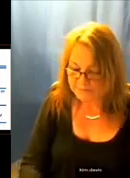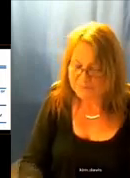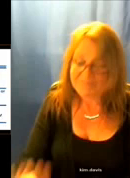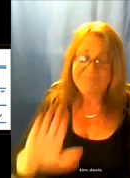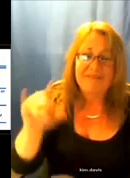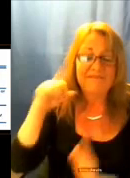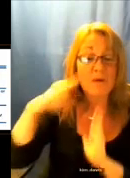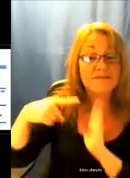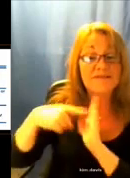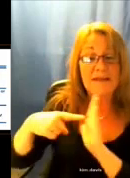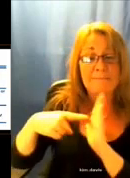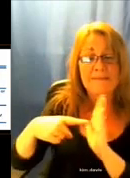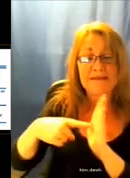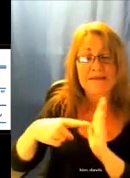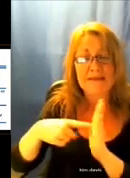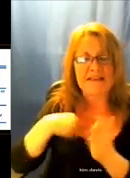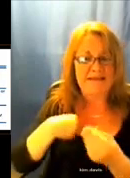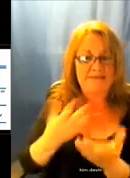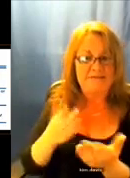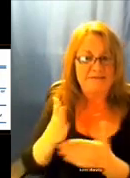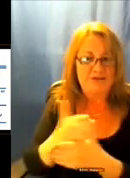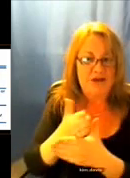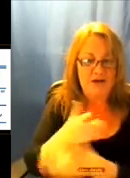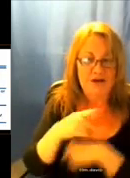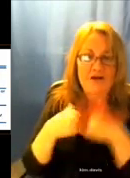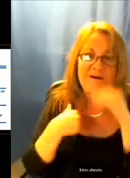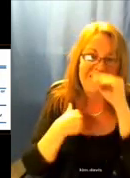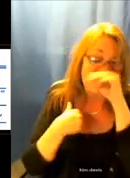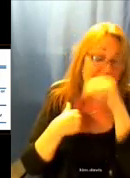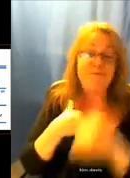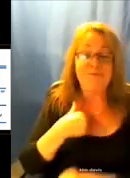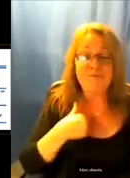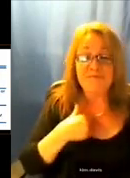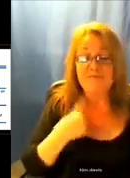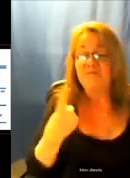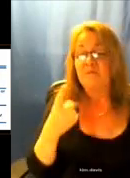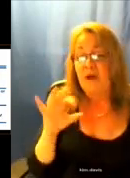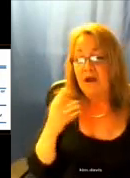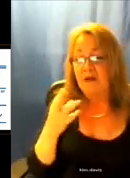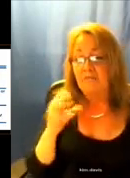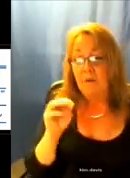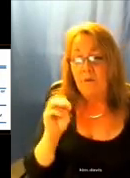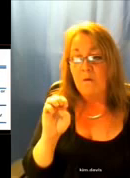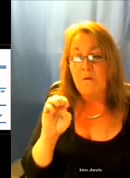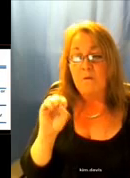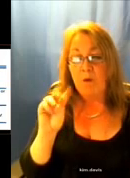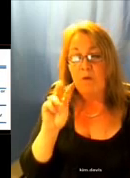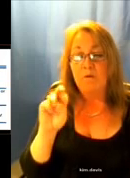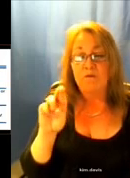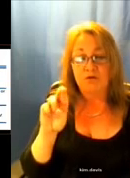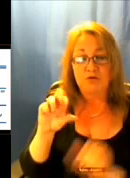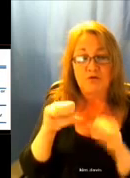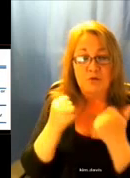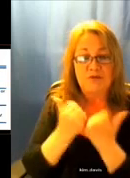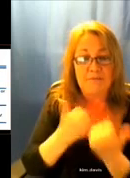so that you can be involved with those meetings. For example,